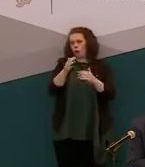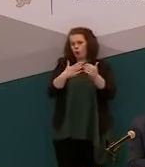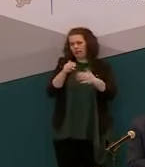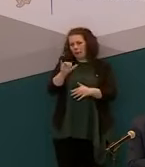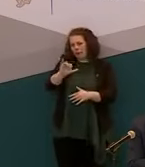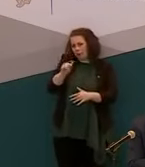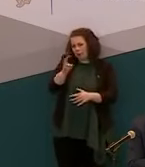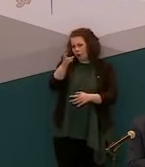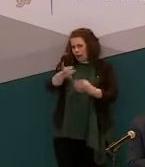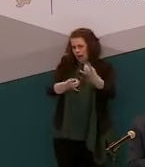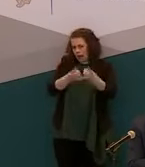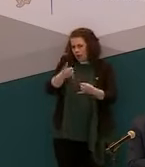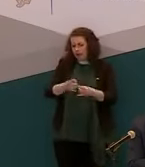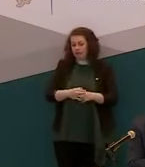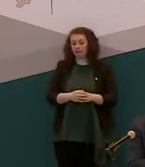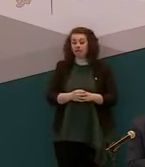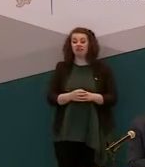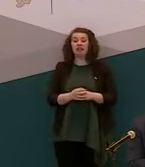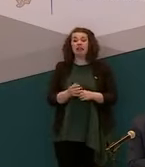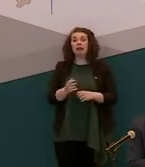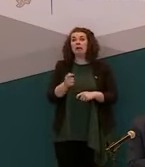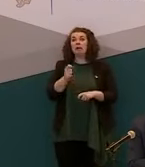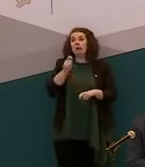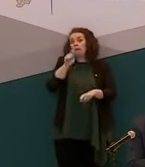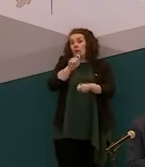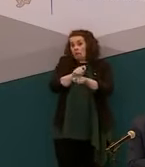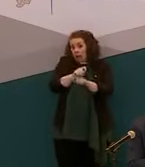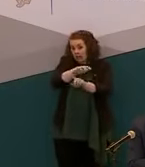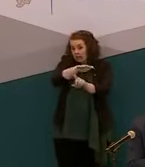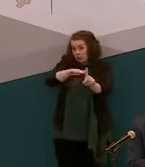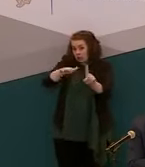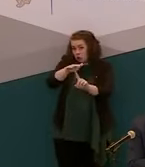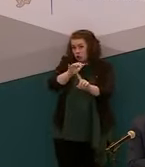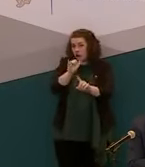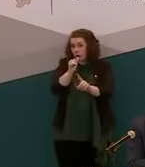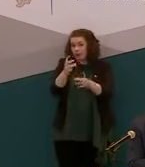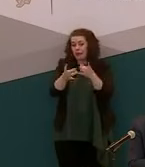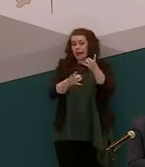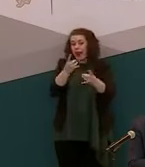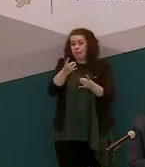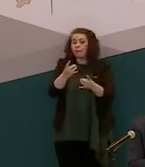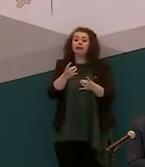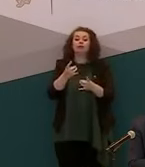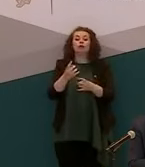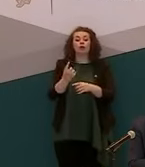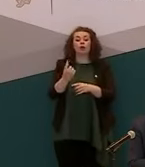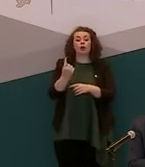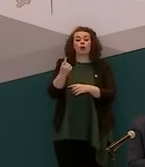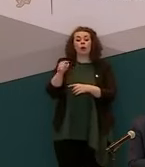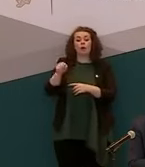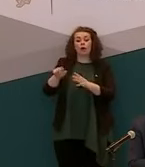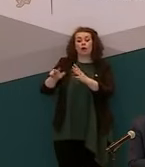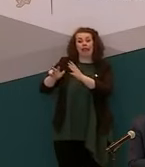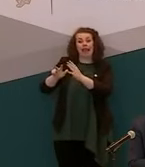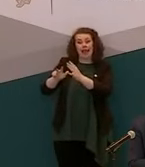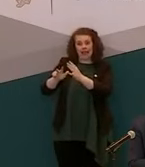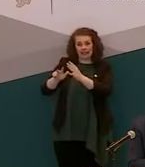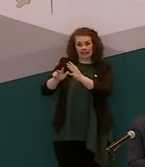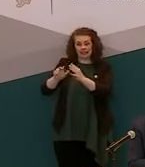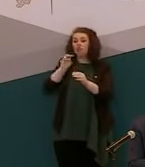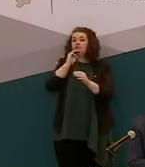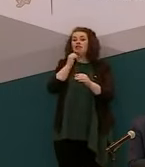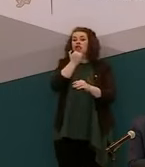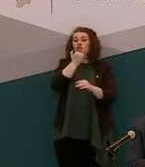the most optimistic scenario, an R reproduction number of 0.8, that the number of cases will